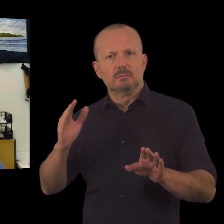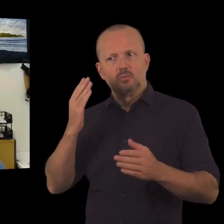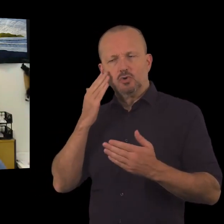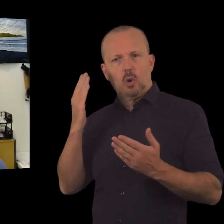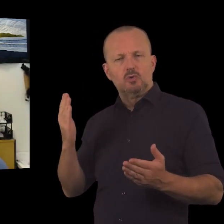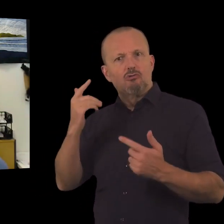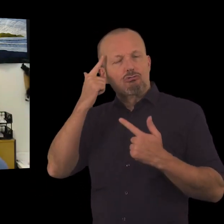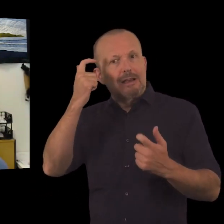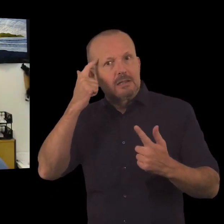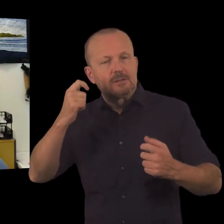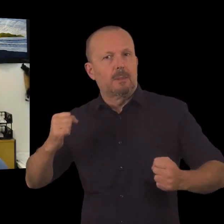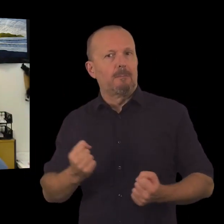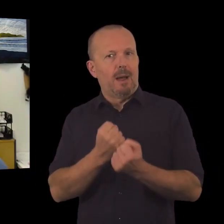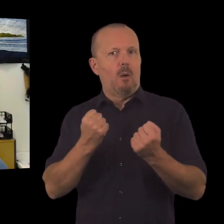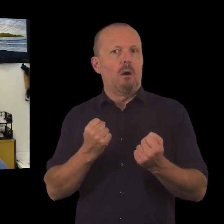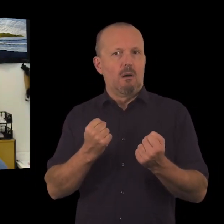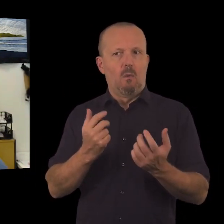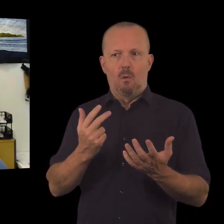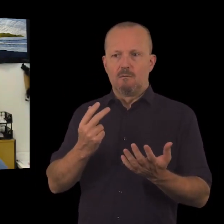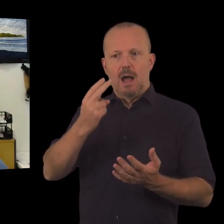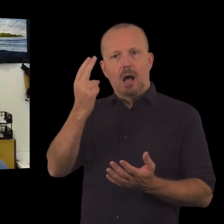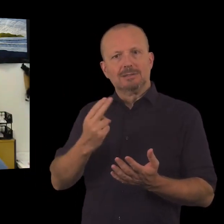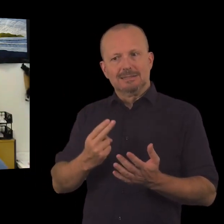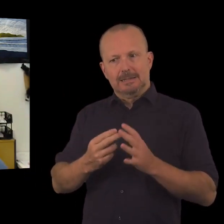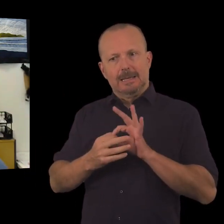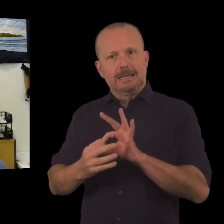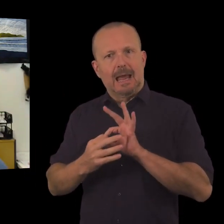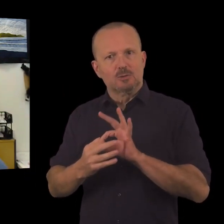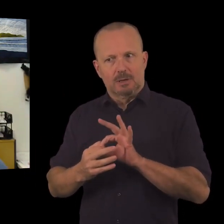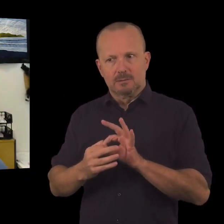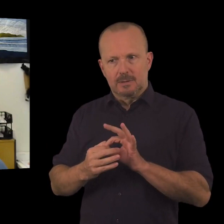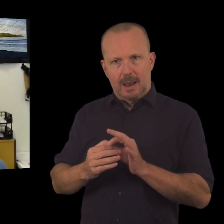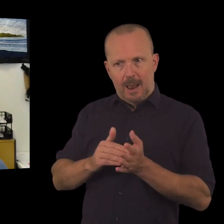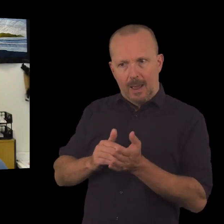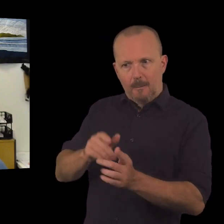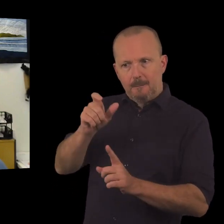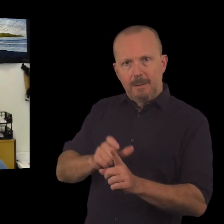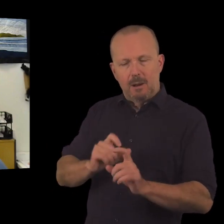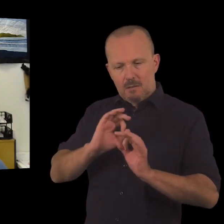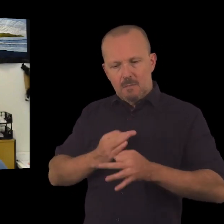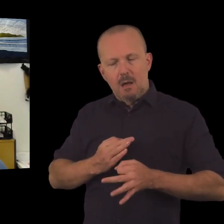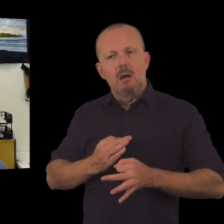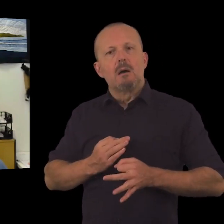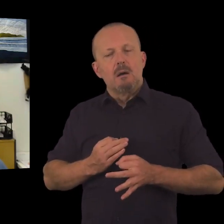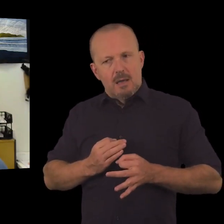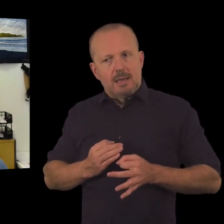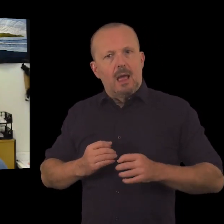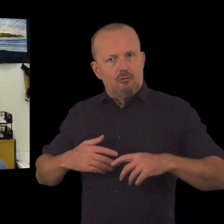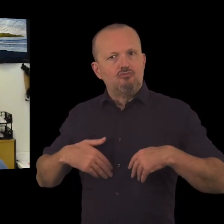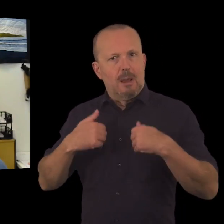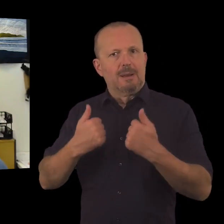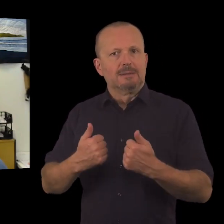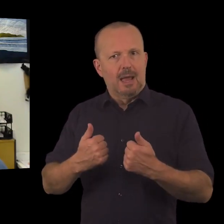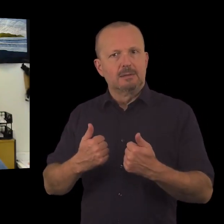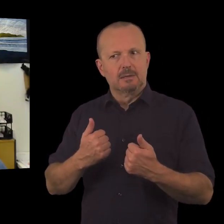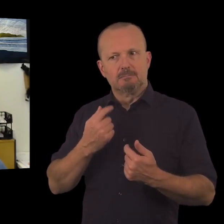the power of artistic engagement to rehabilitate, to have people think about their